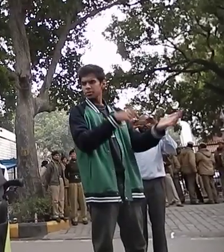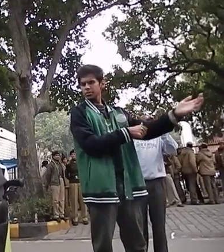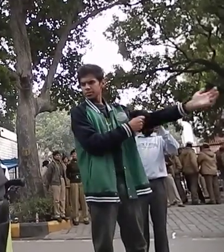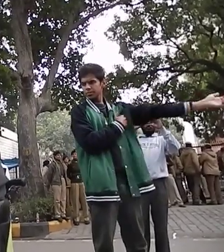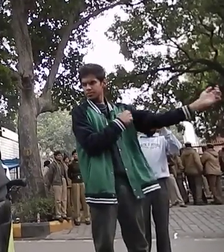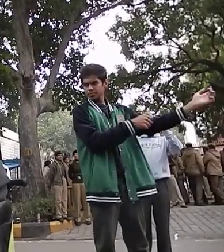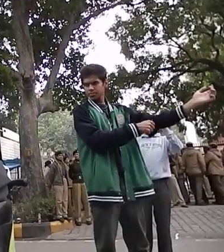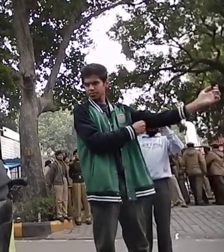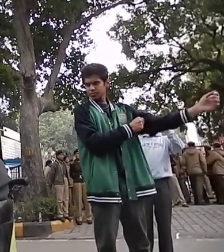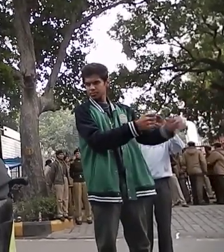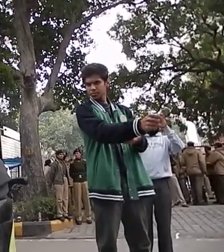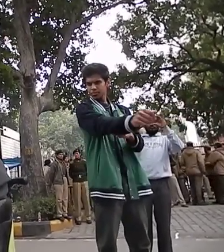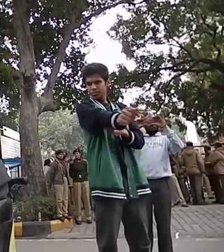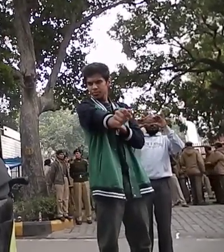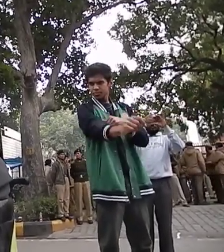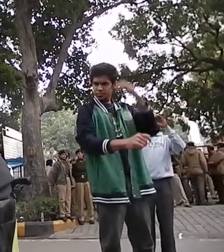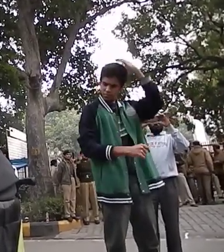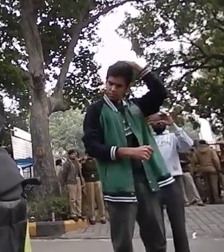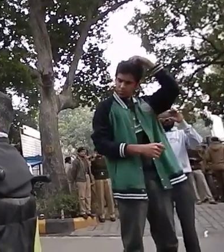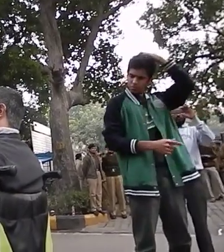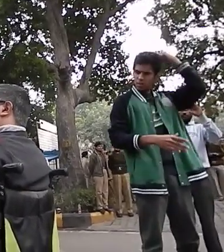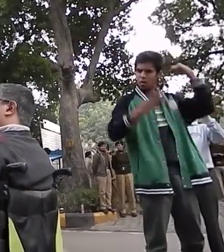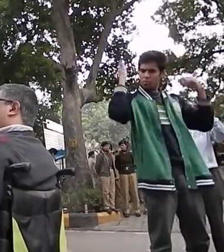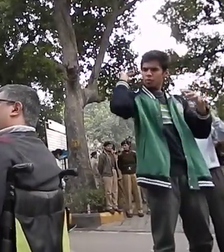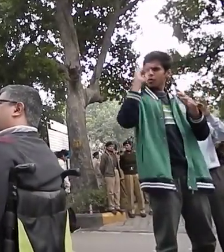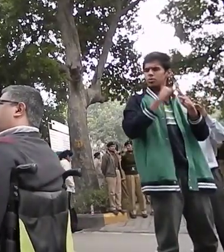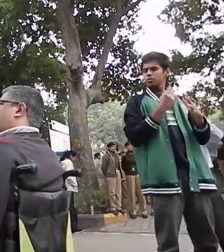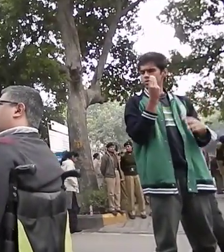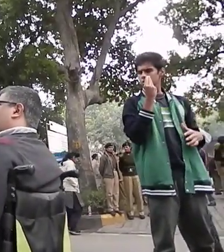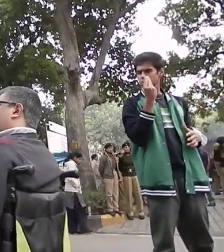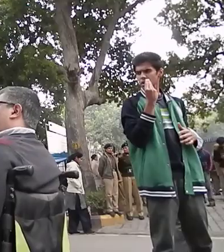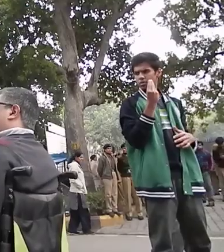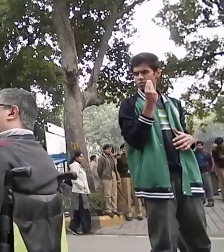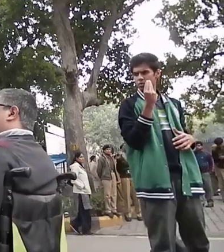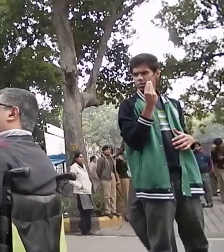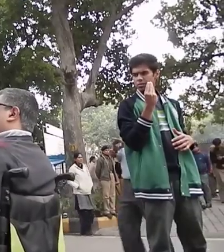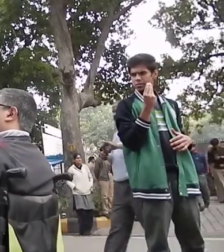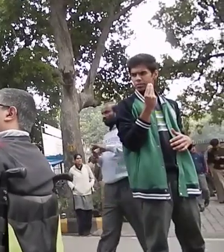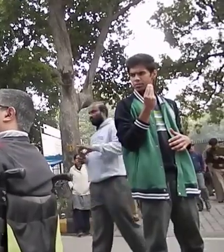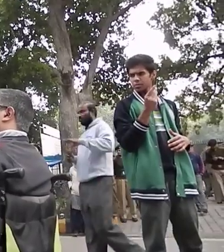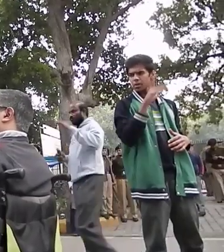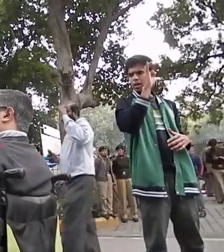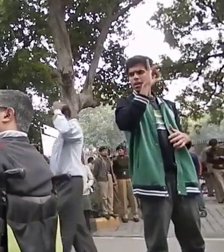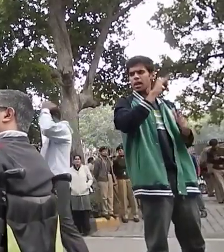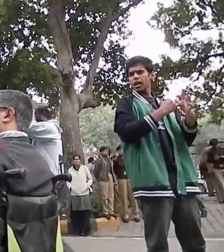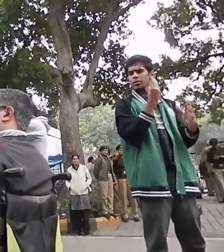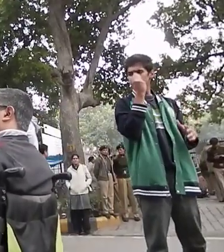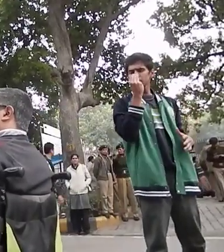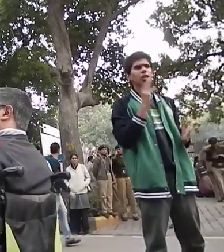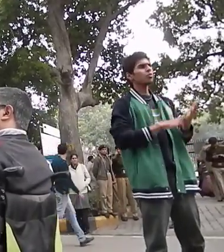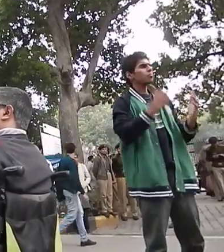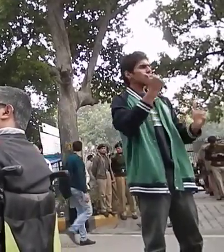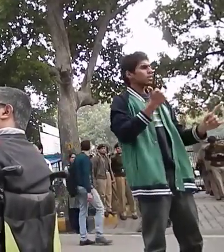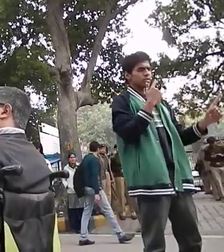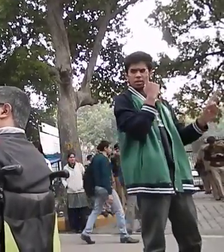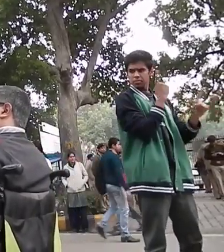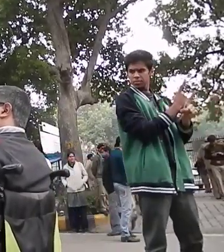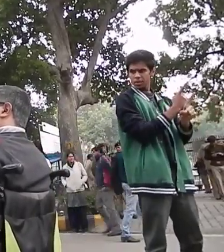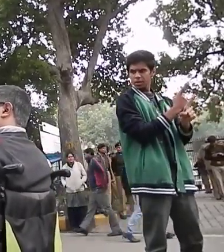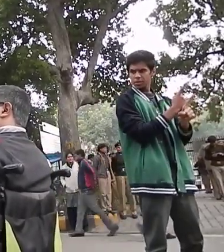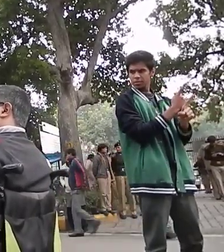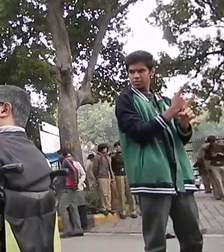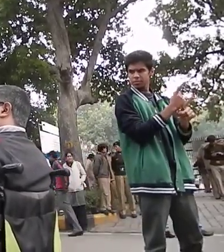concerned, in early January, we raised the issue. On 9th of January, we met with the Minister, Mr. Manish